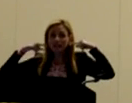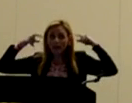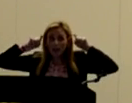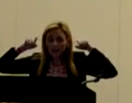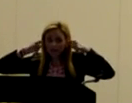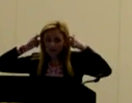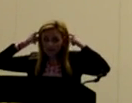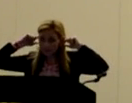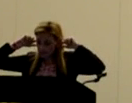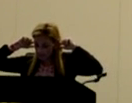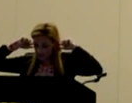devices, like the hearing aids that I use now,